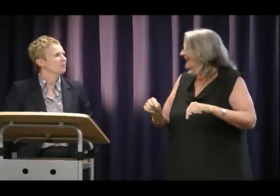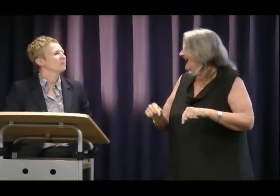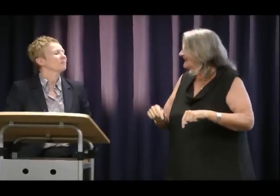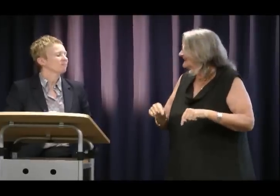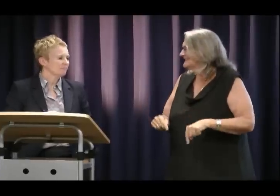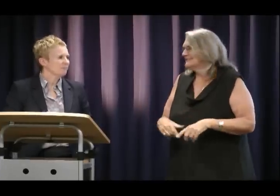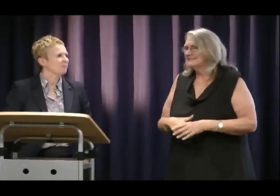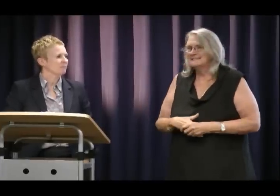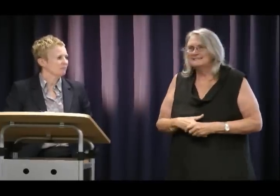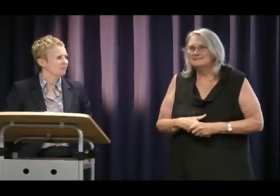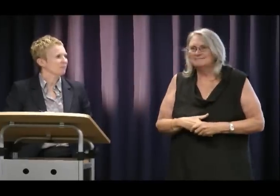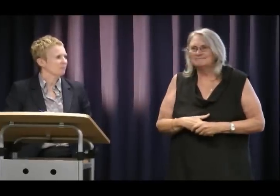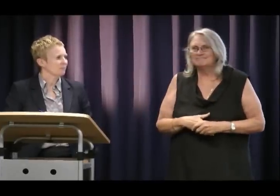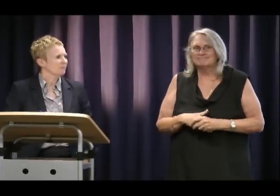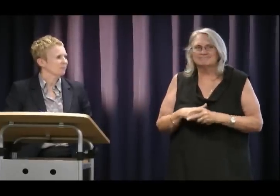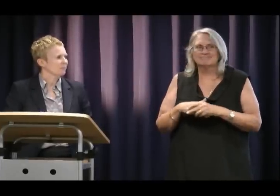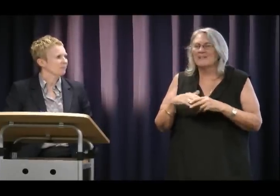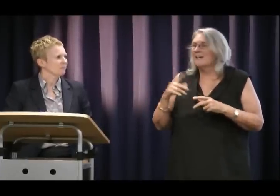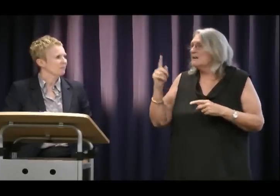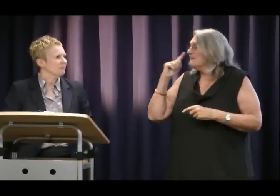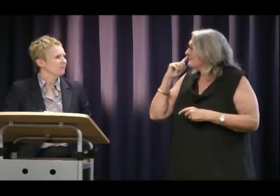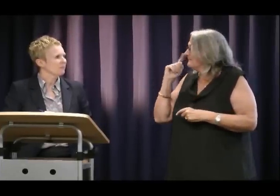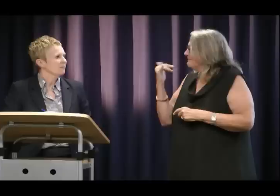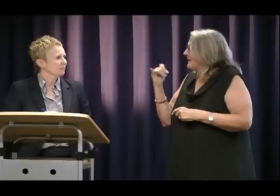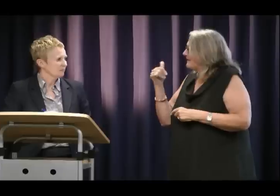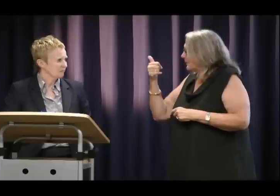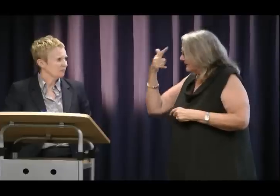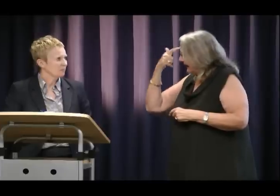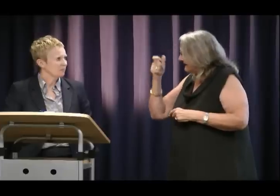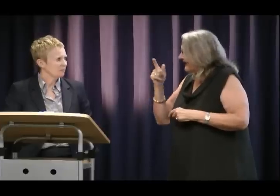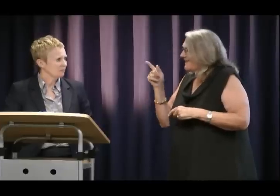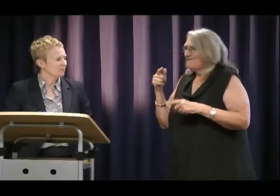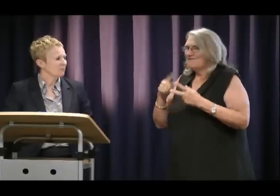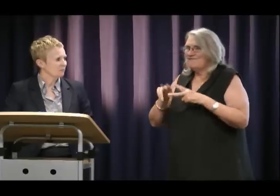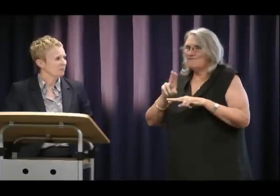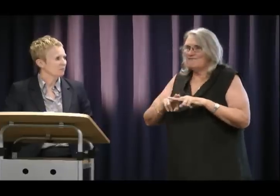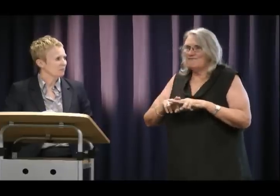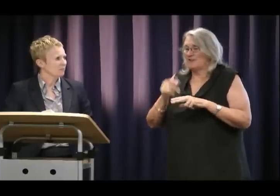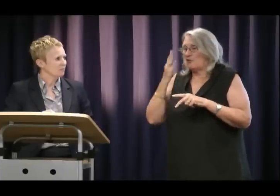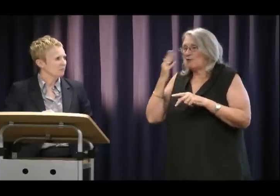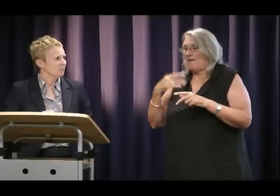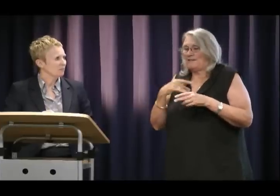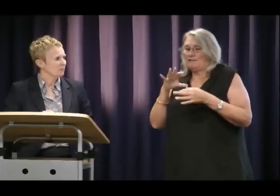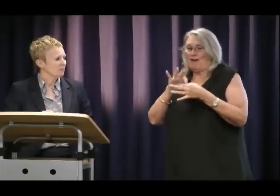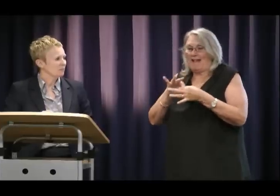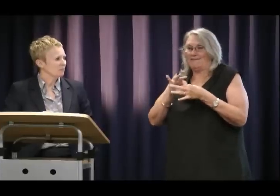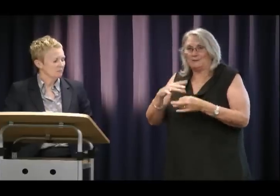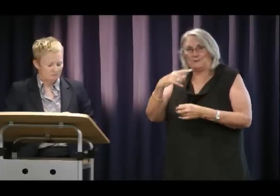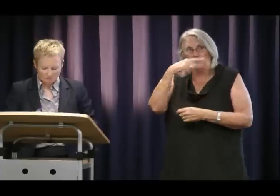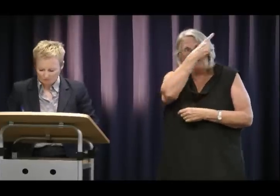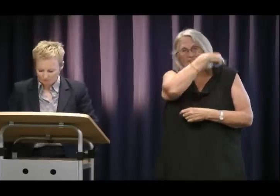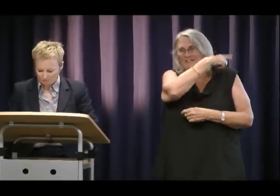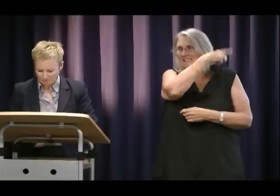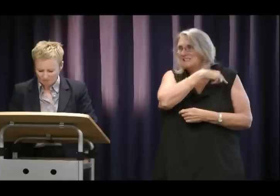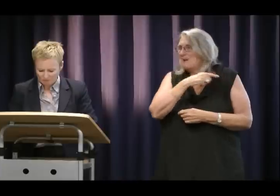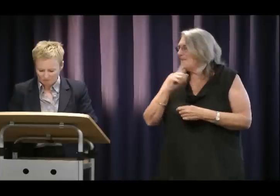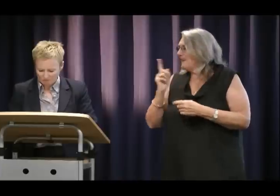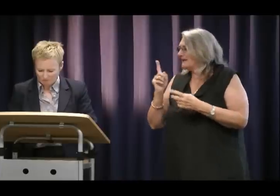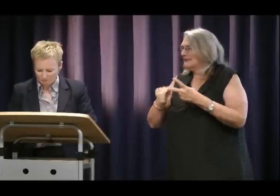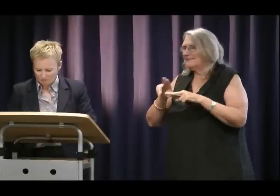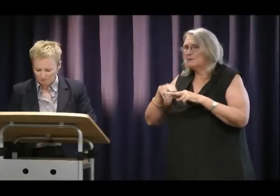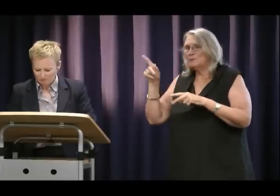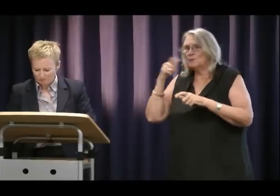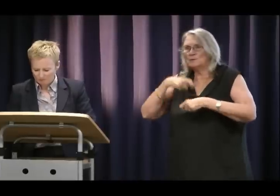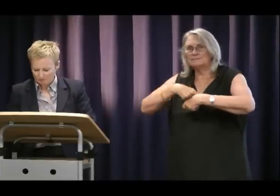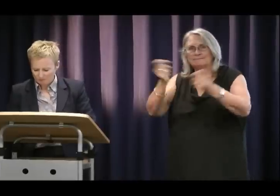more people along and just have more input. Another idea could also be, and I don't know if it's relevant